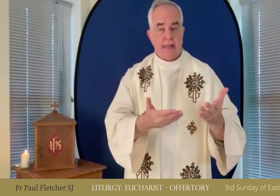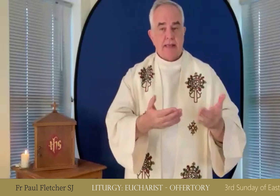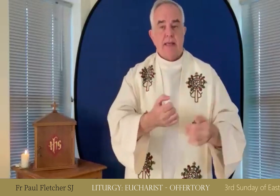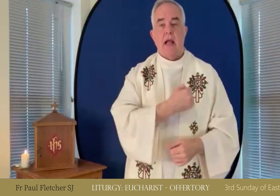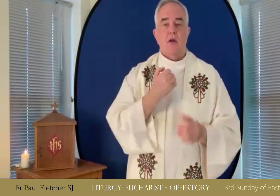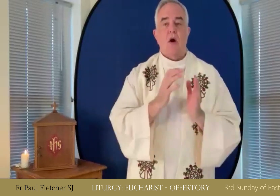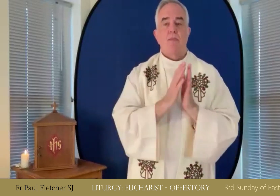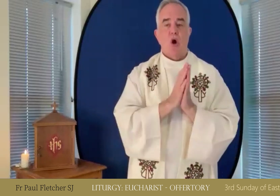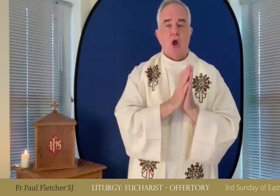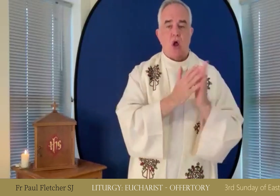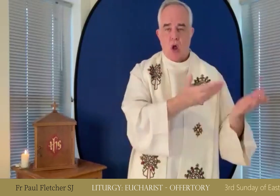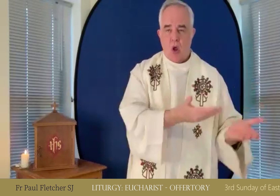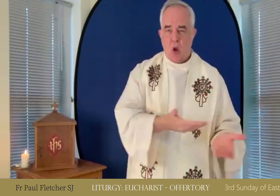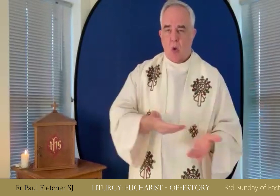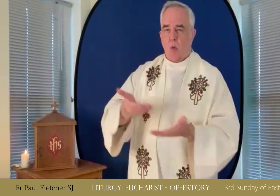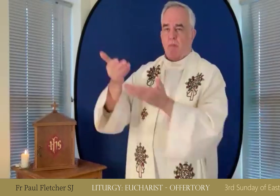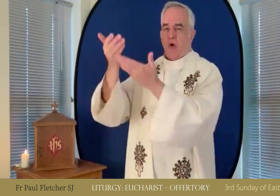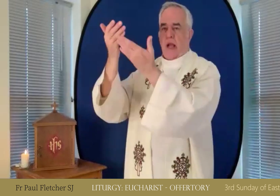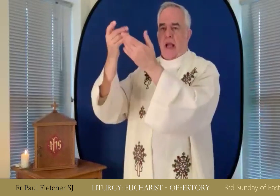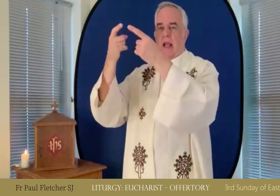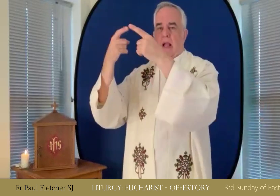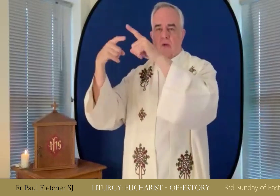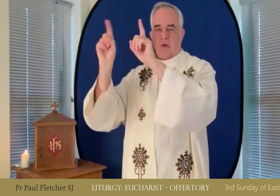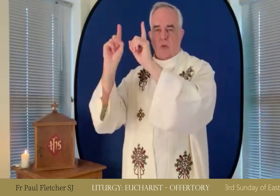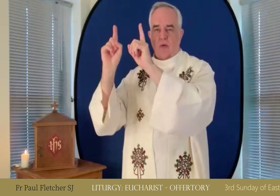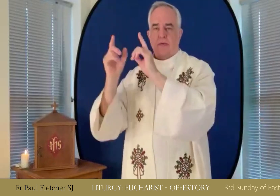This is our prayer. We pray to the Lord.